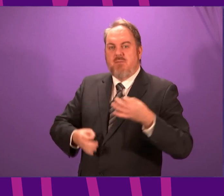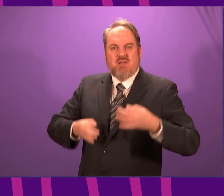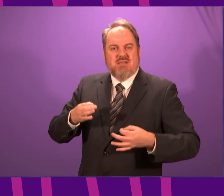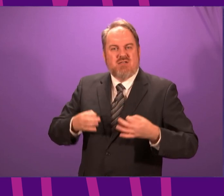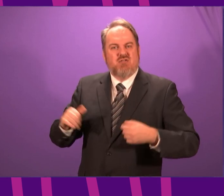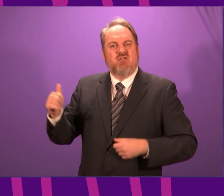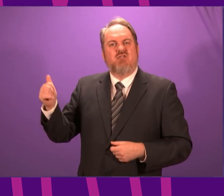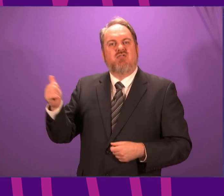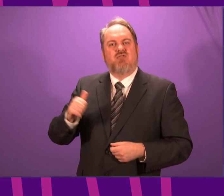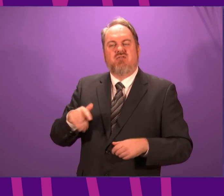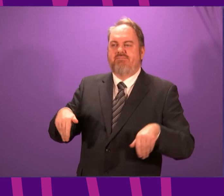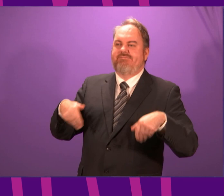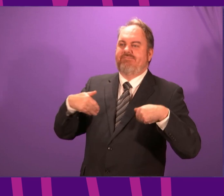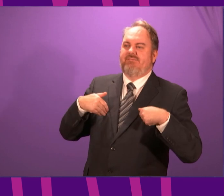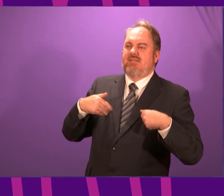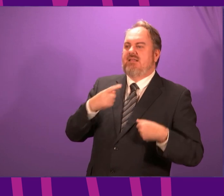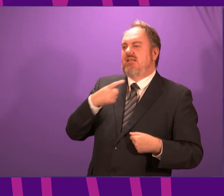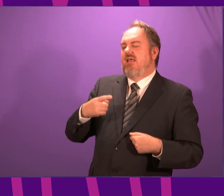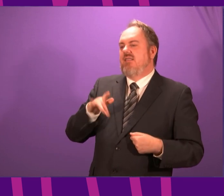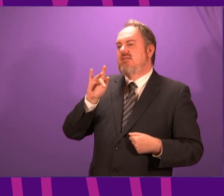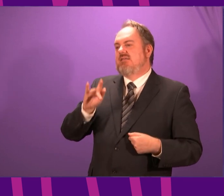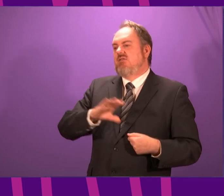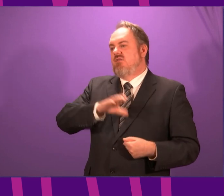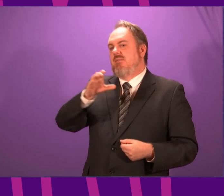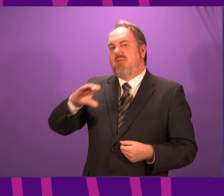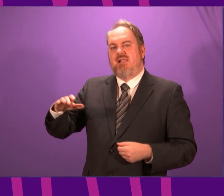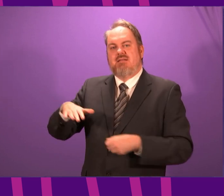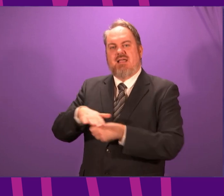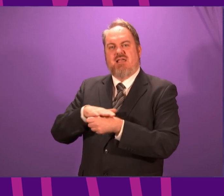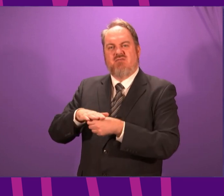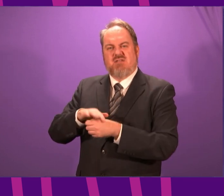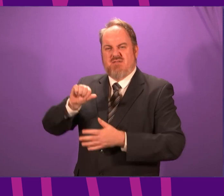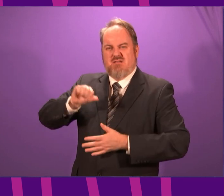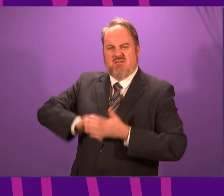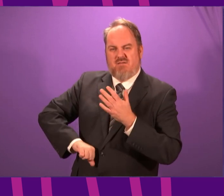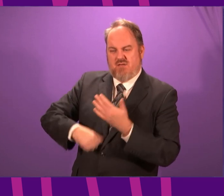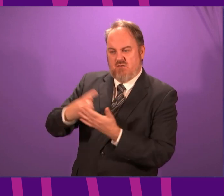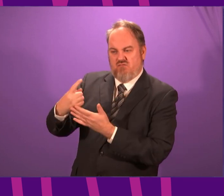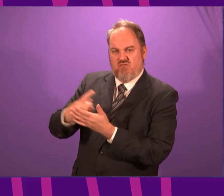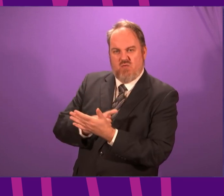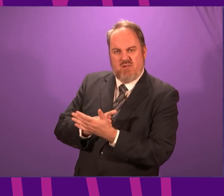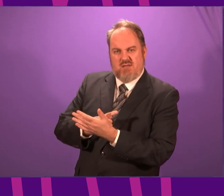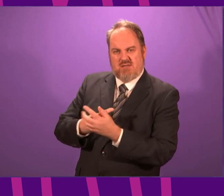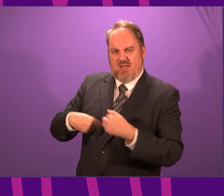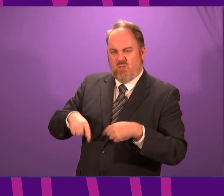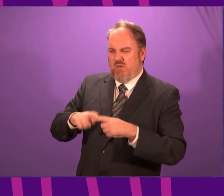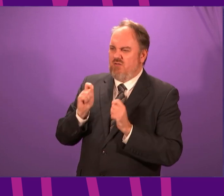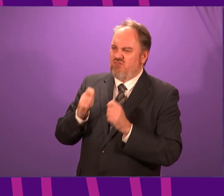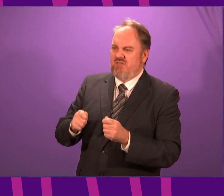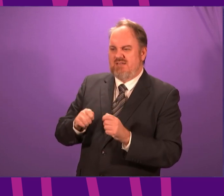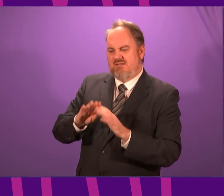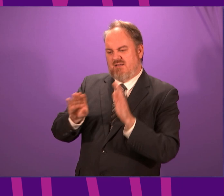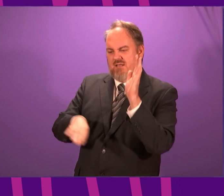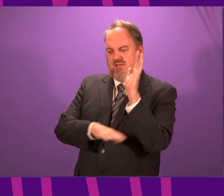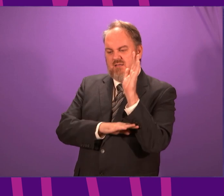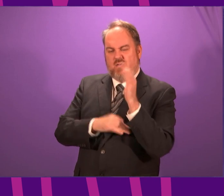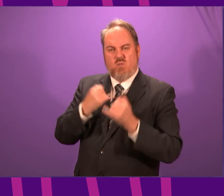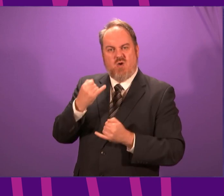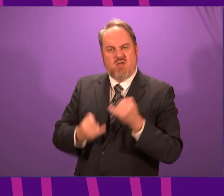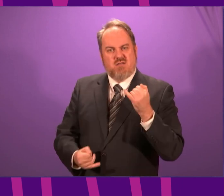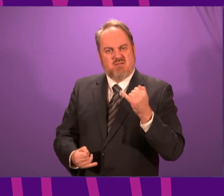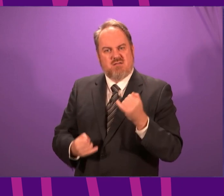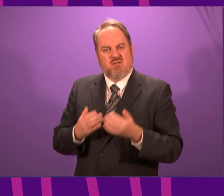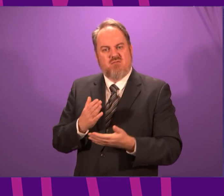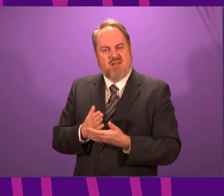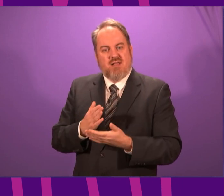sit back and allow Central Belt areas to have tougher restrictions and for us to be treated as second rate. And back to